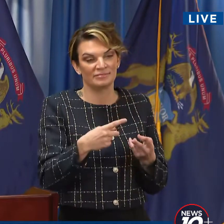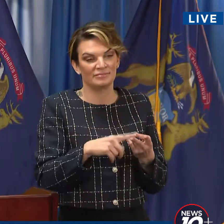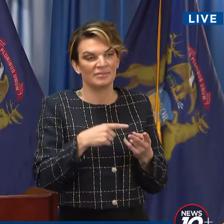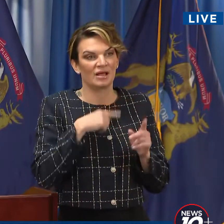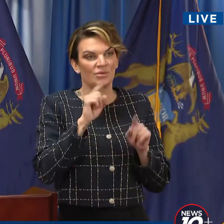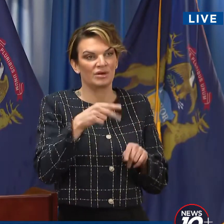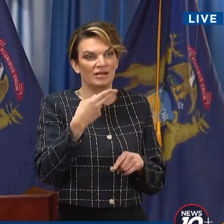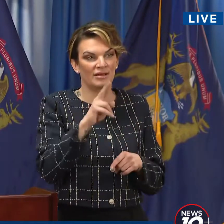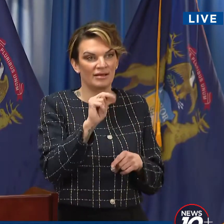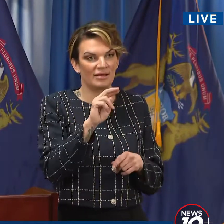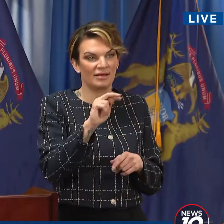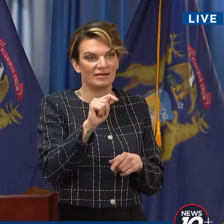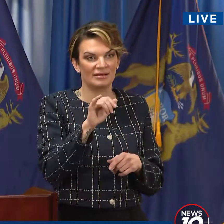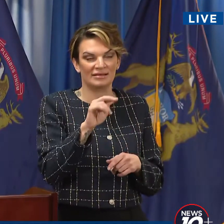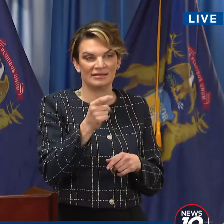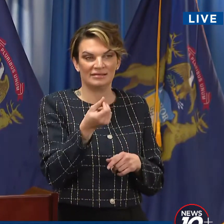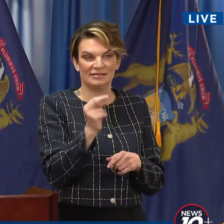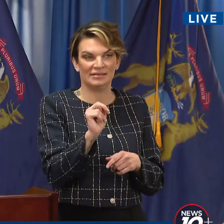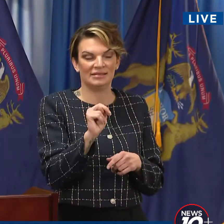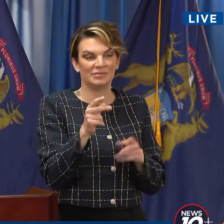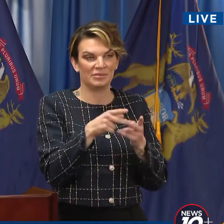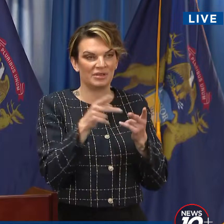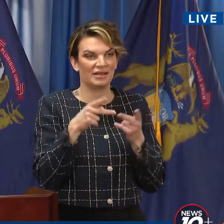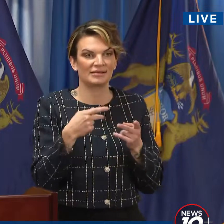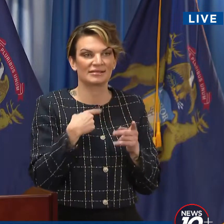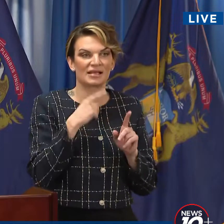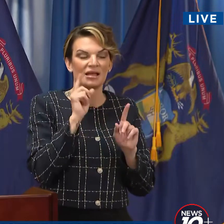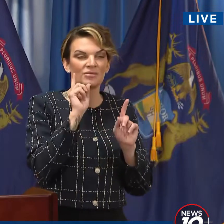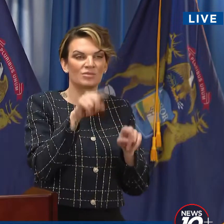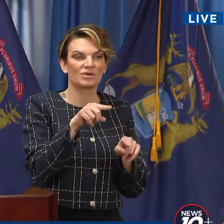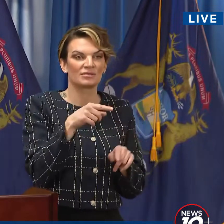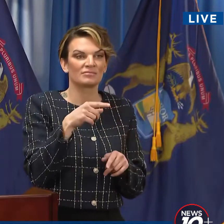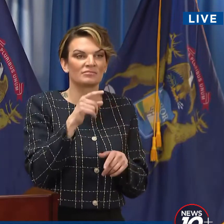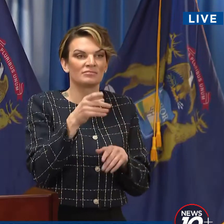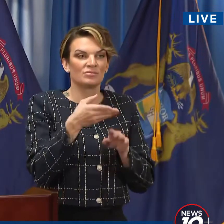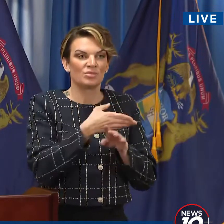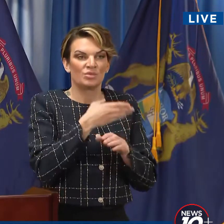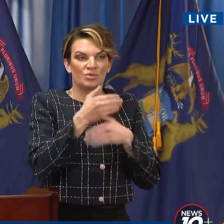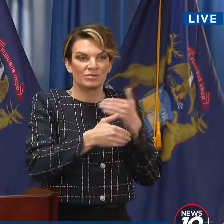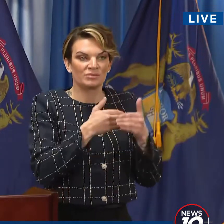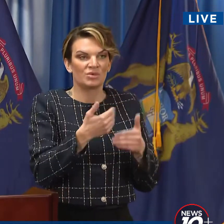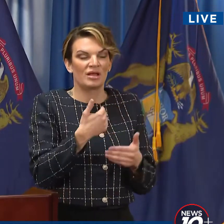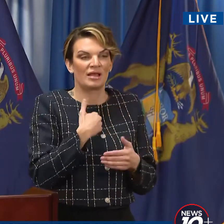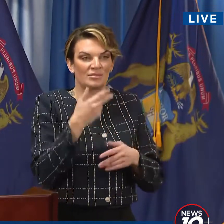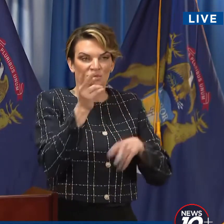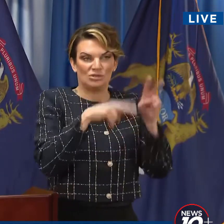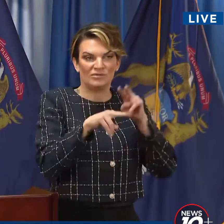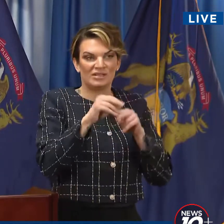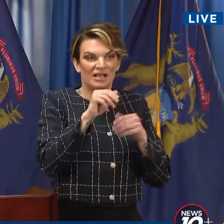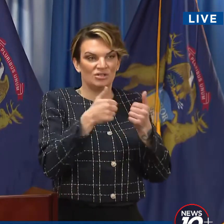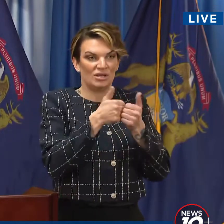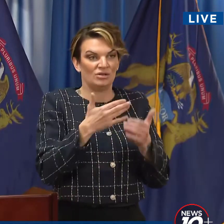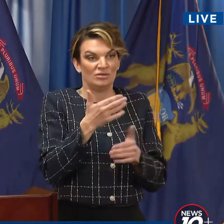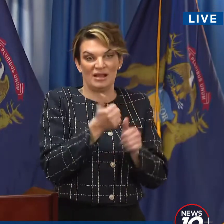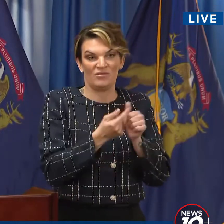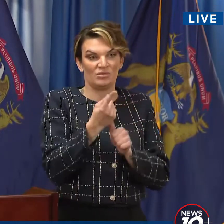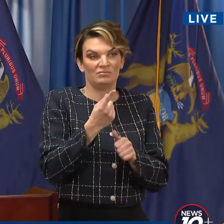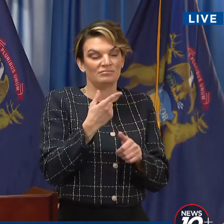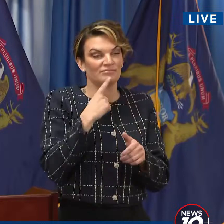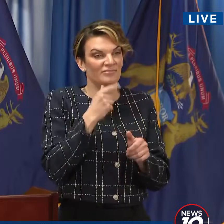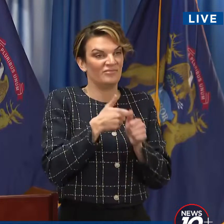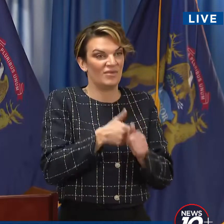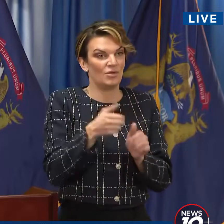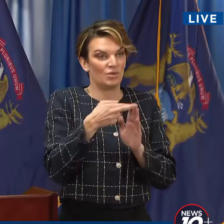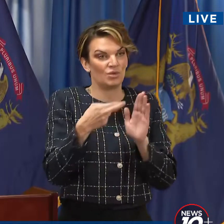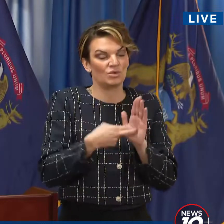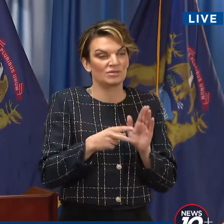Huntington Place throughout the pre-processing period as well last week, was there were observers, there were challengers, and everyone followed the rules. And it was a